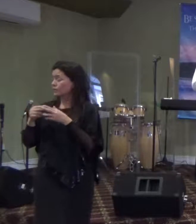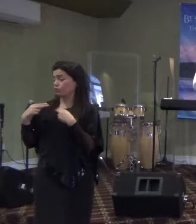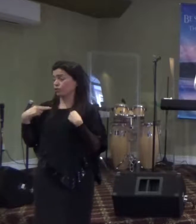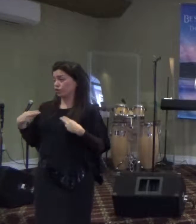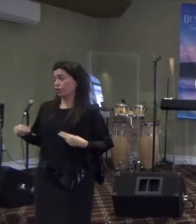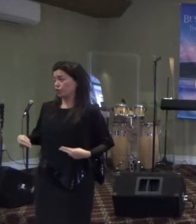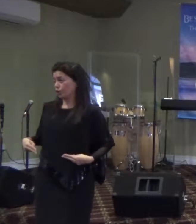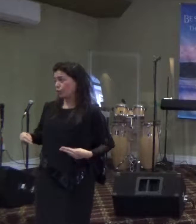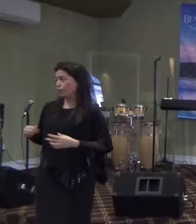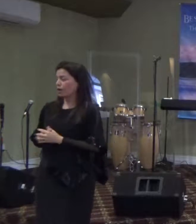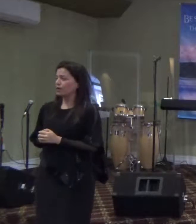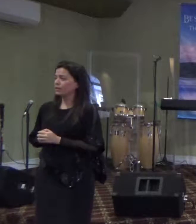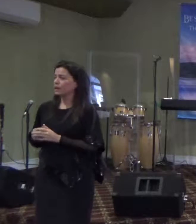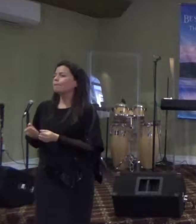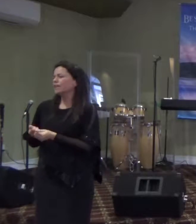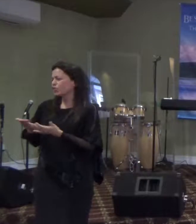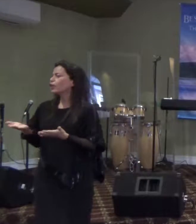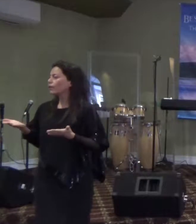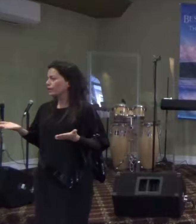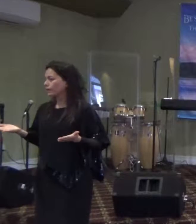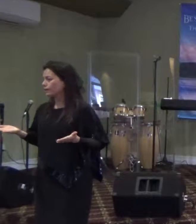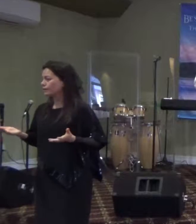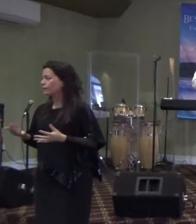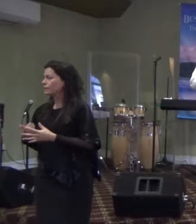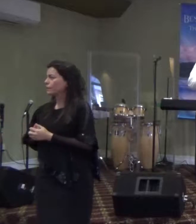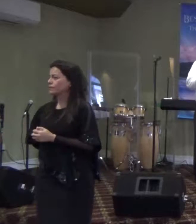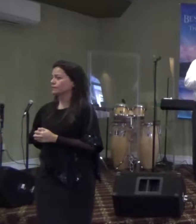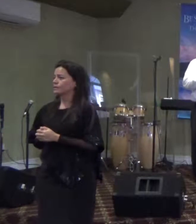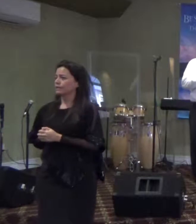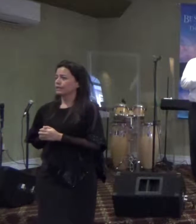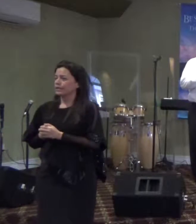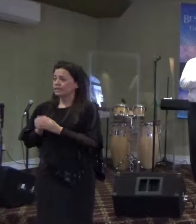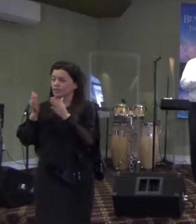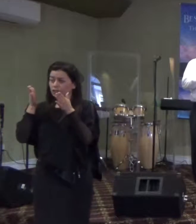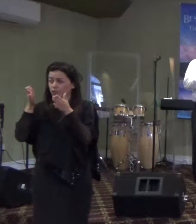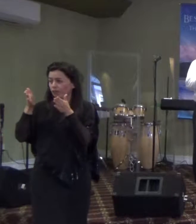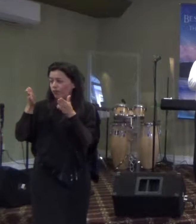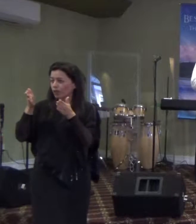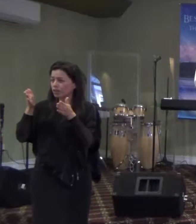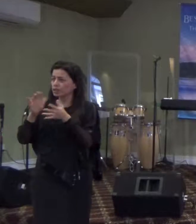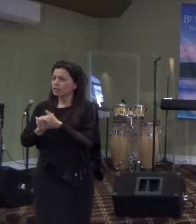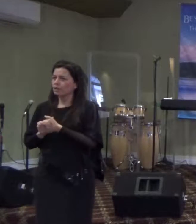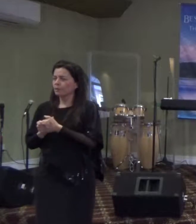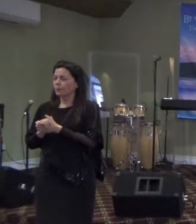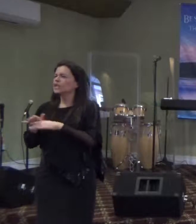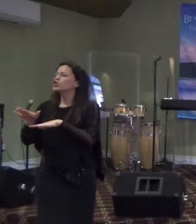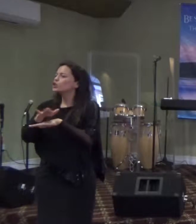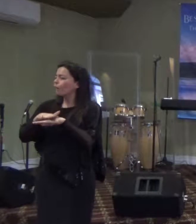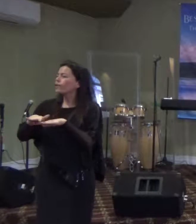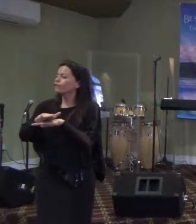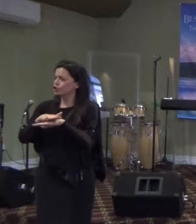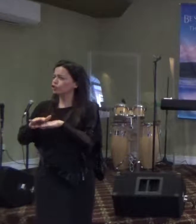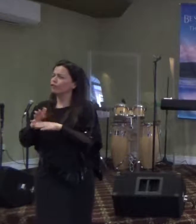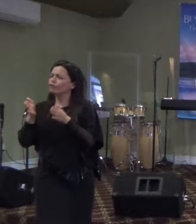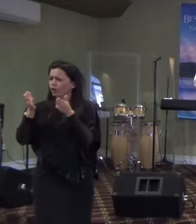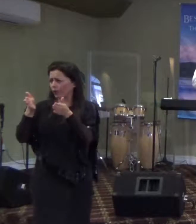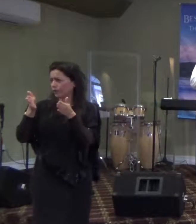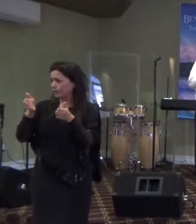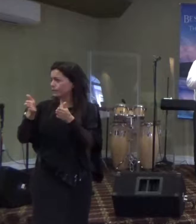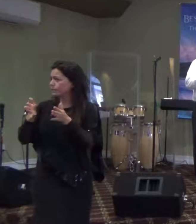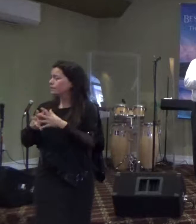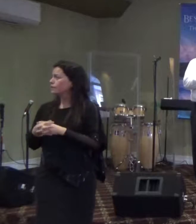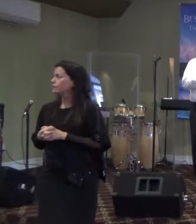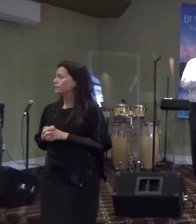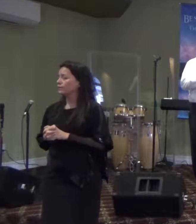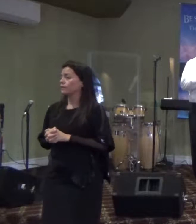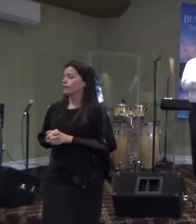humano, materialista, human or materialist, es un enfoque superficial. is a superficial focus. En 1